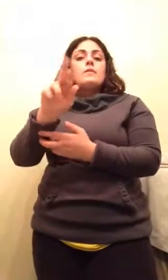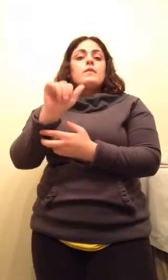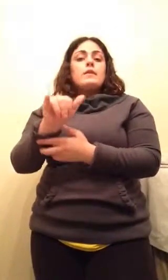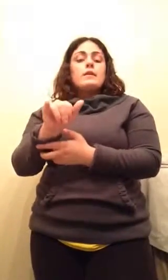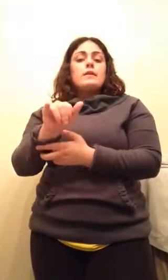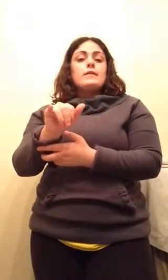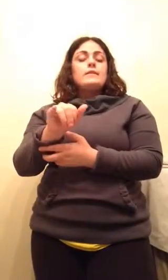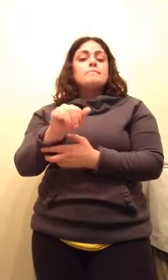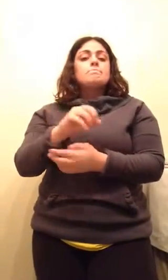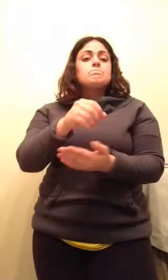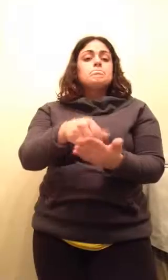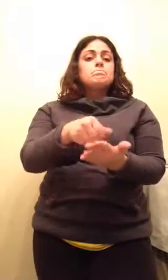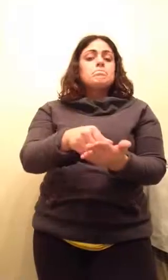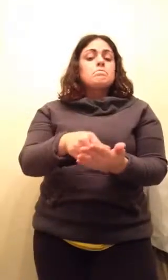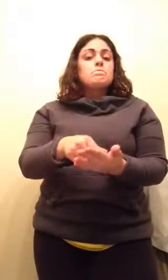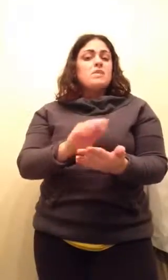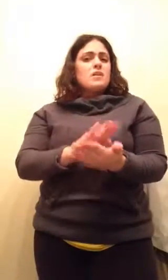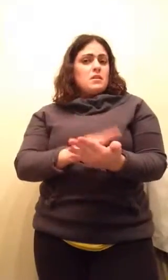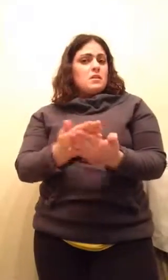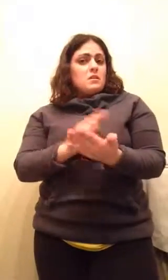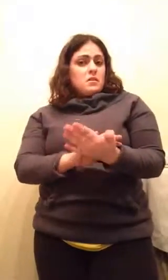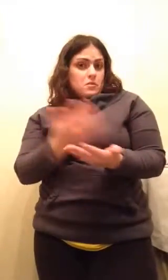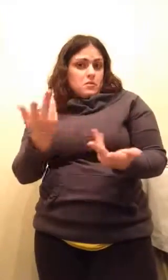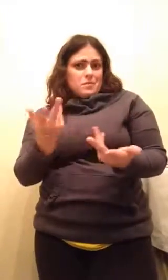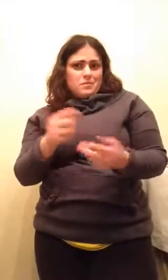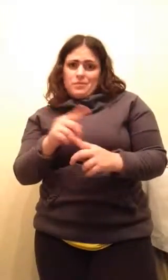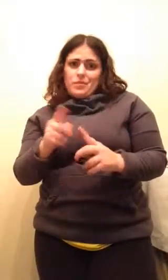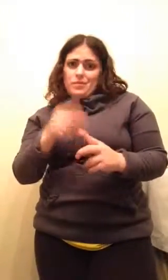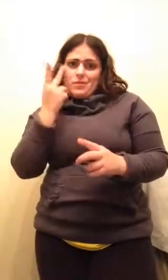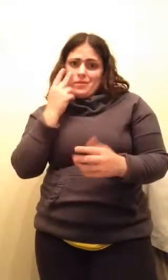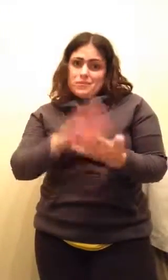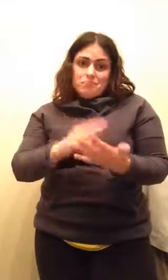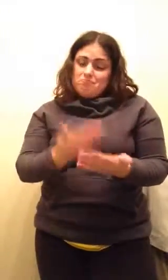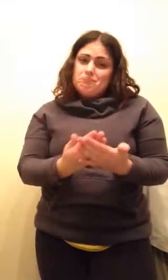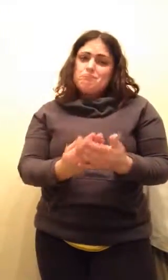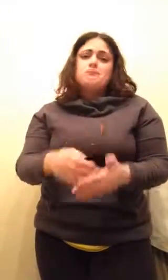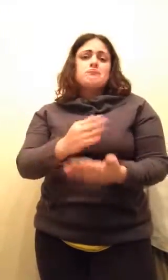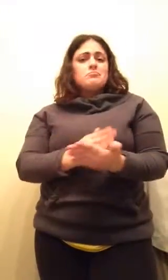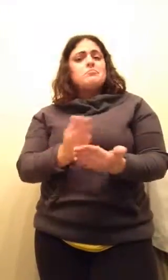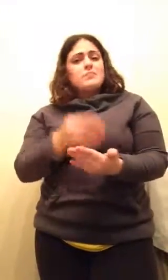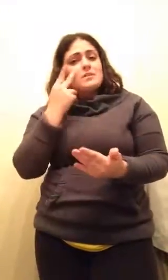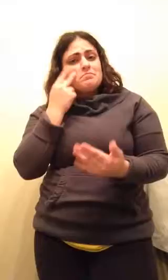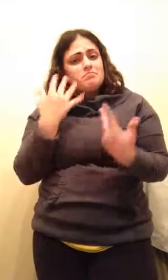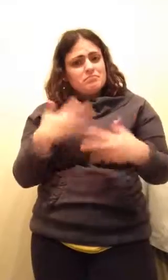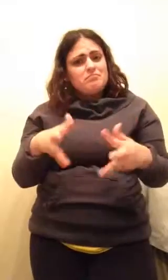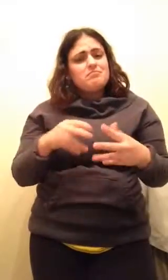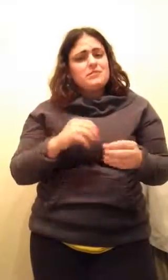cooked. The pie, I can see, is done. Let's just move that over.